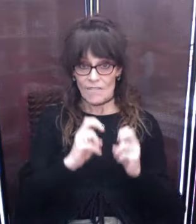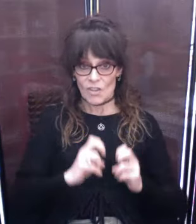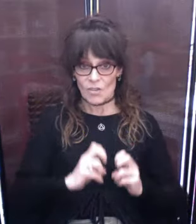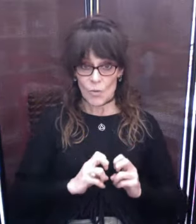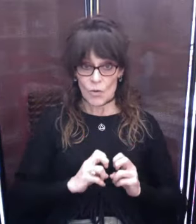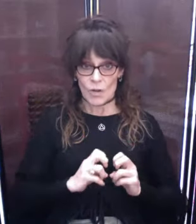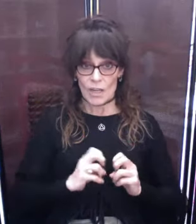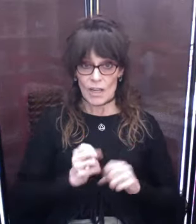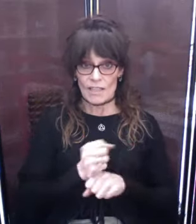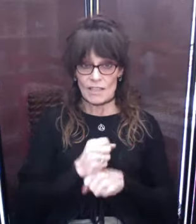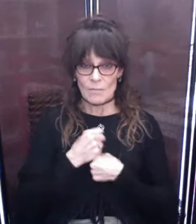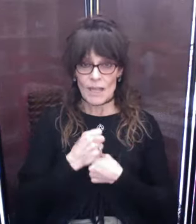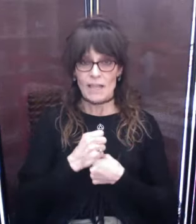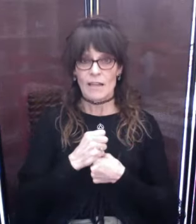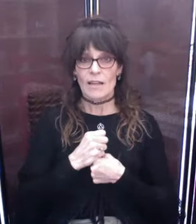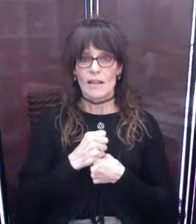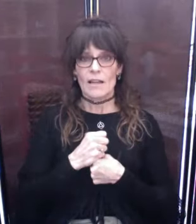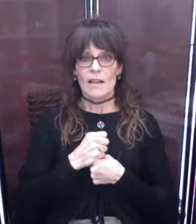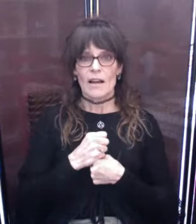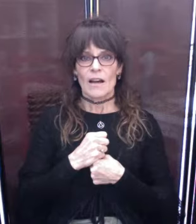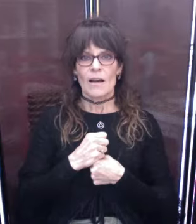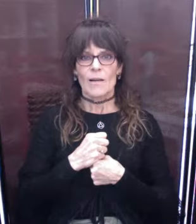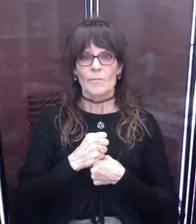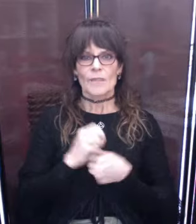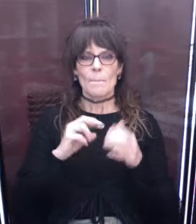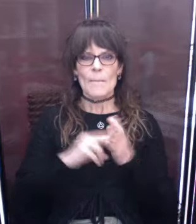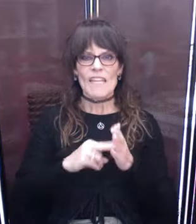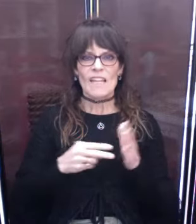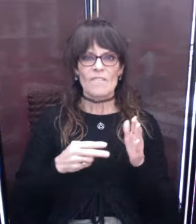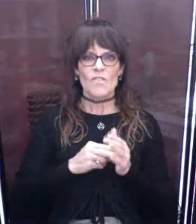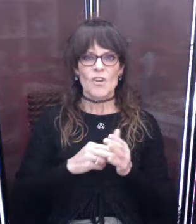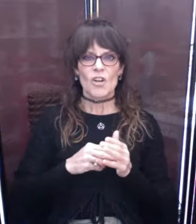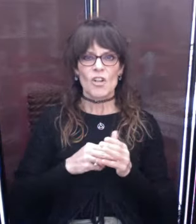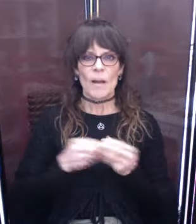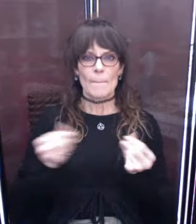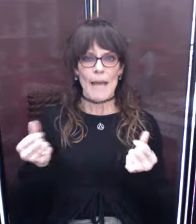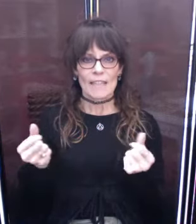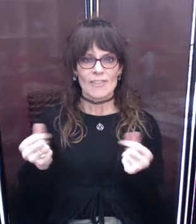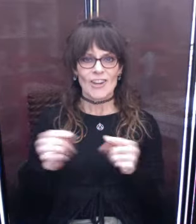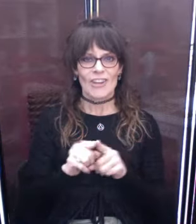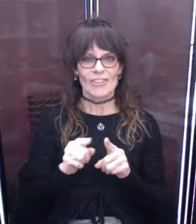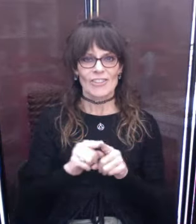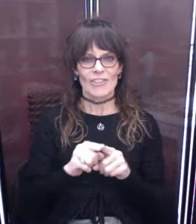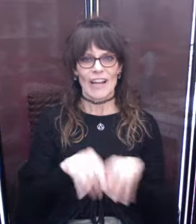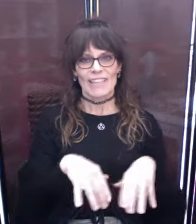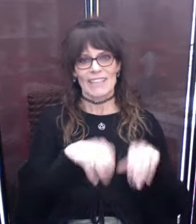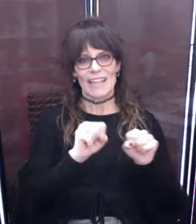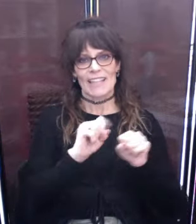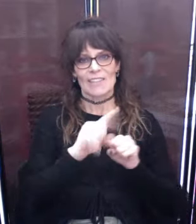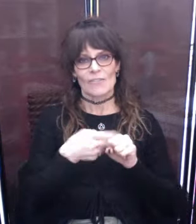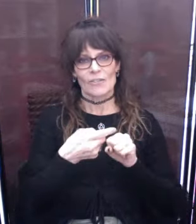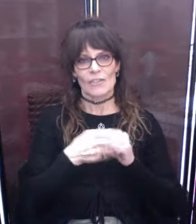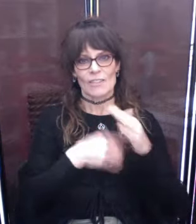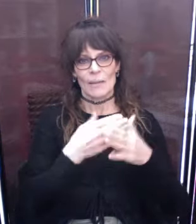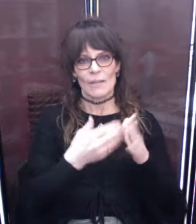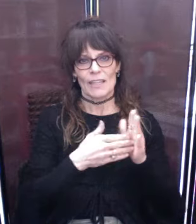much more meaningful amends is because I had also taken the first step again. I